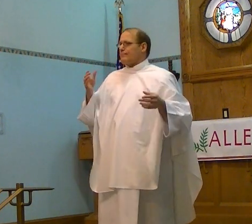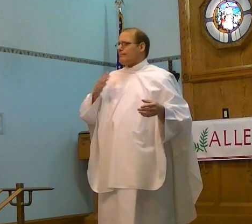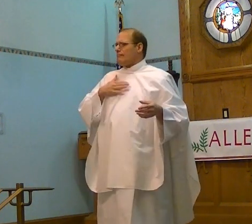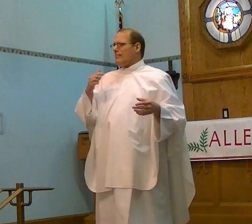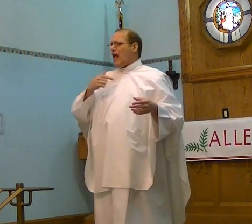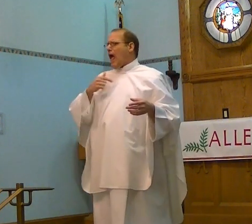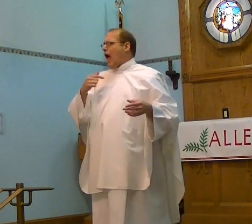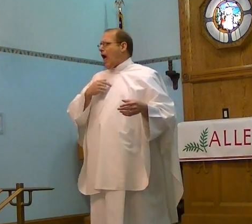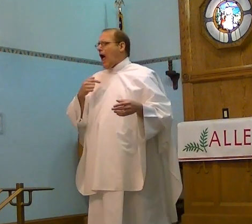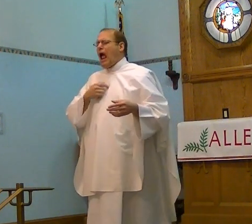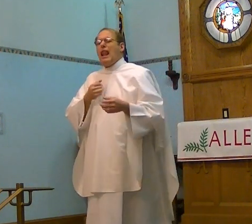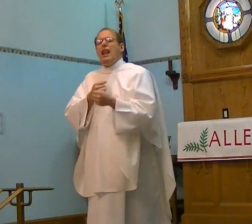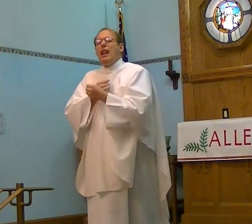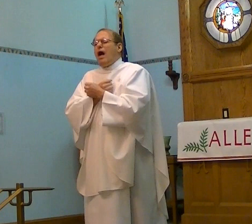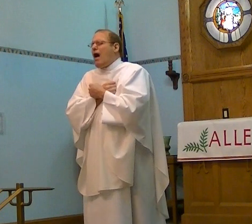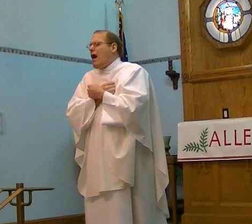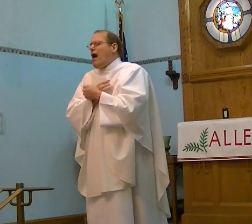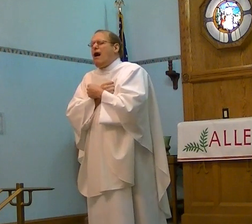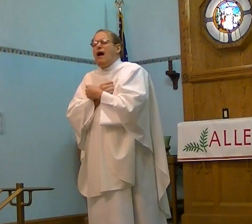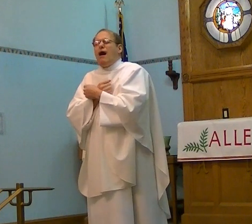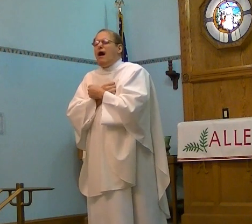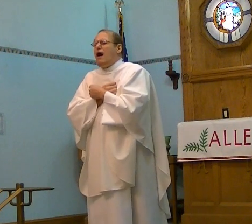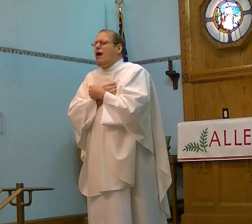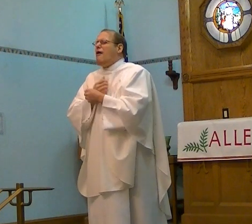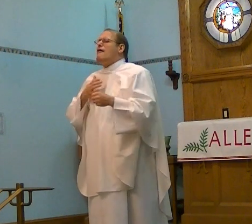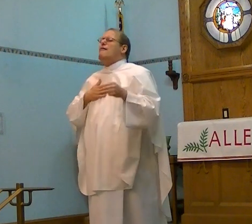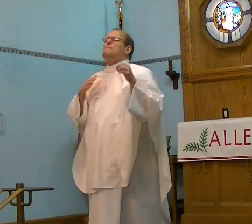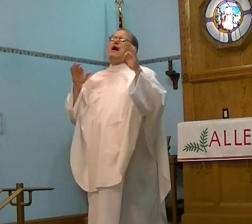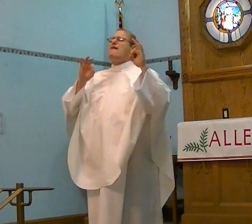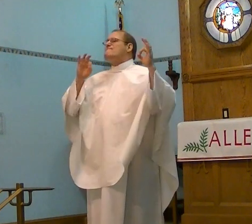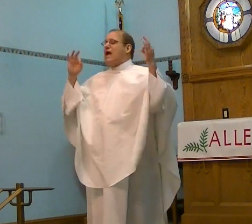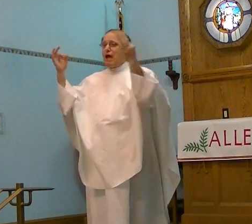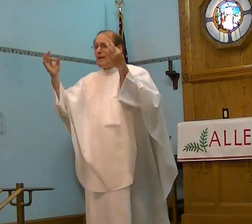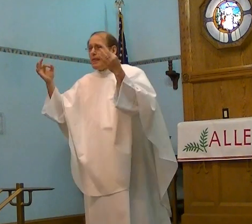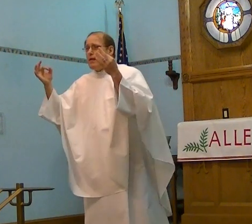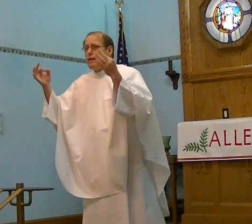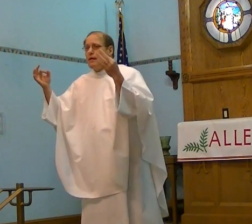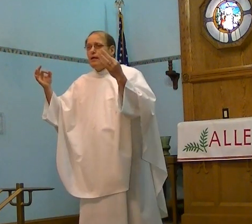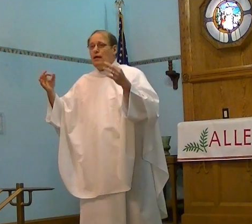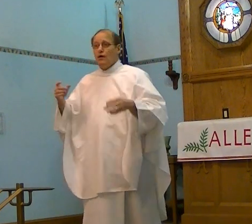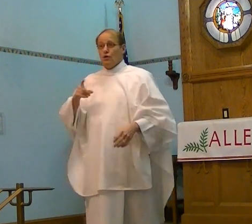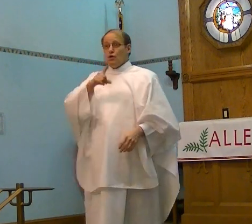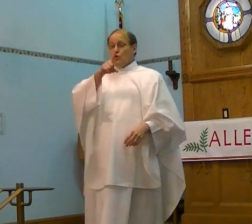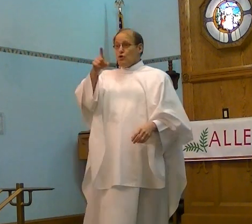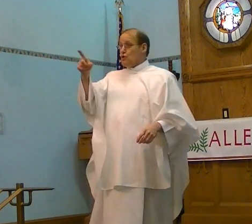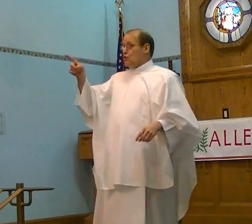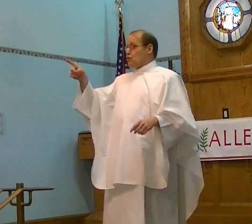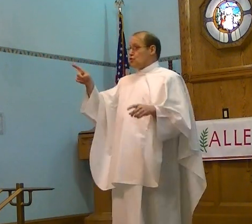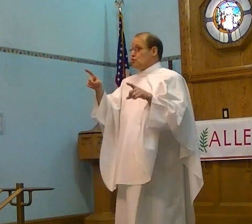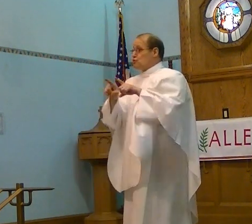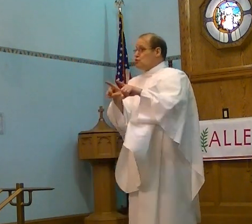I love my family. You do?